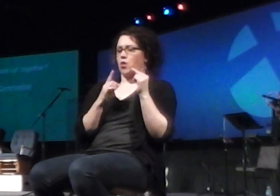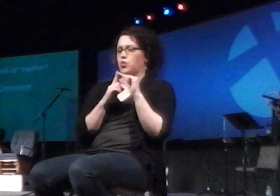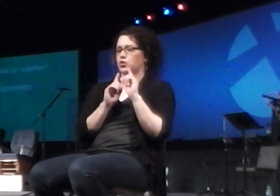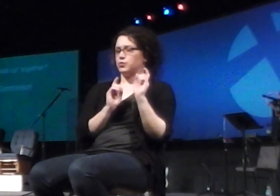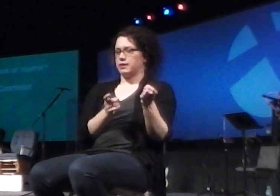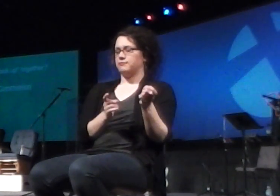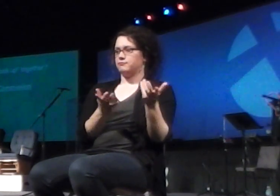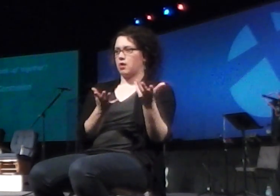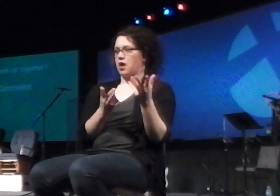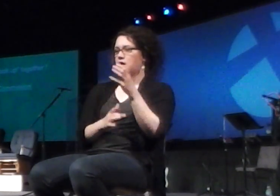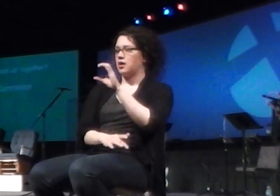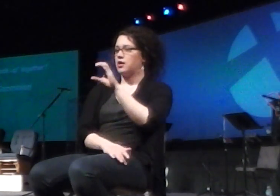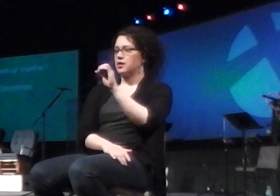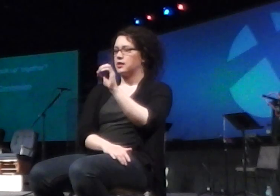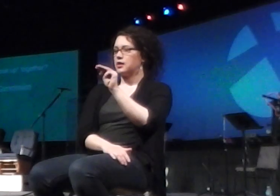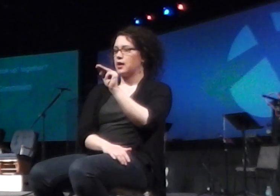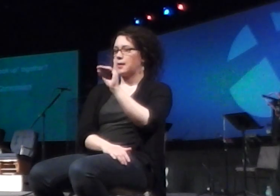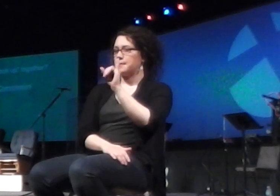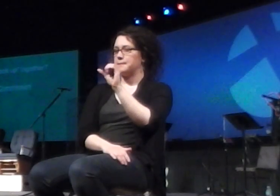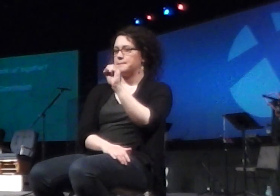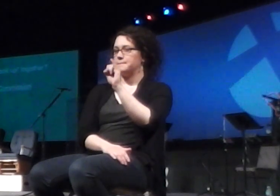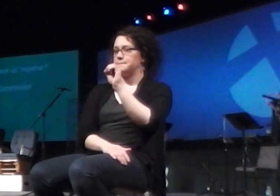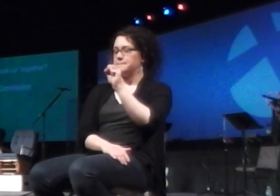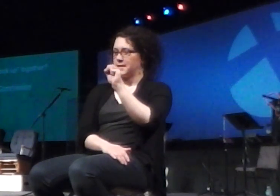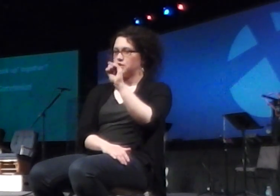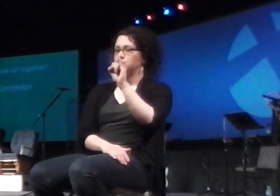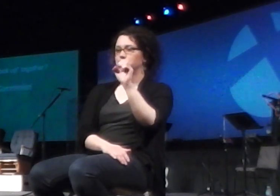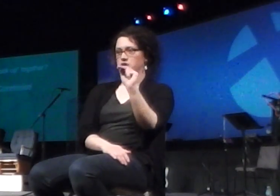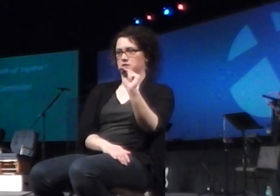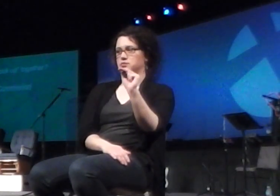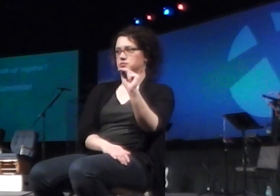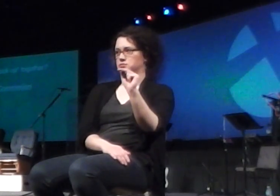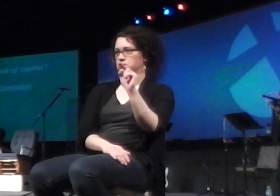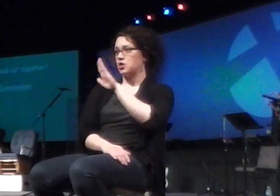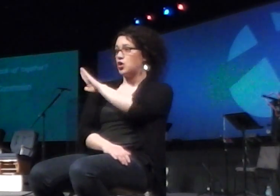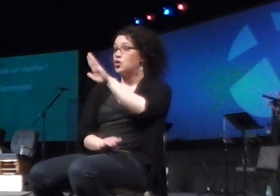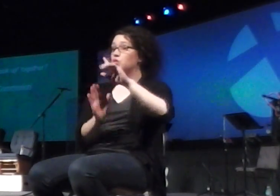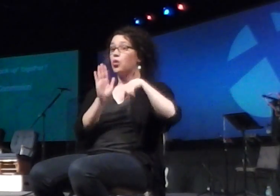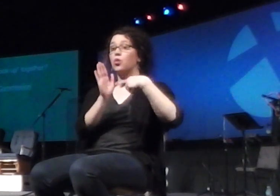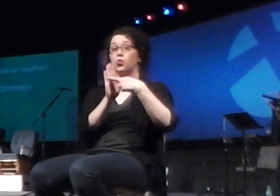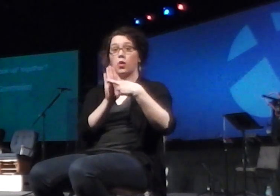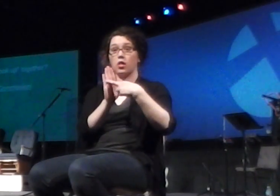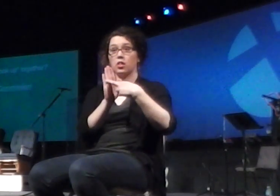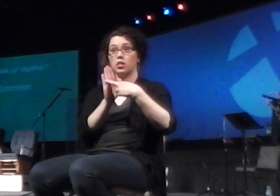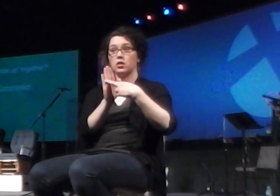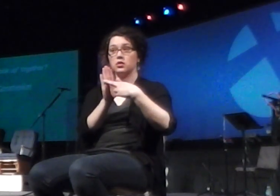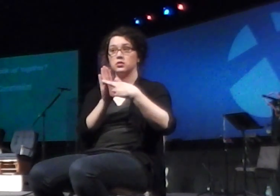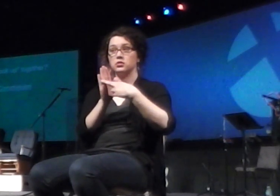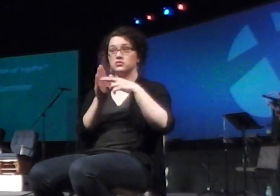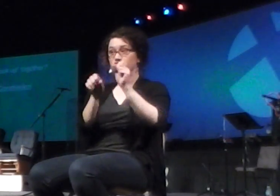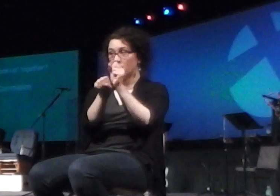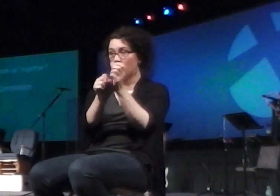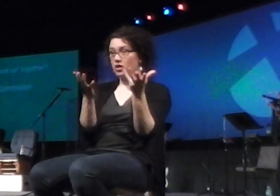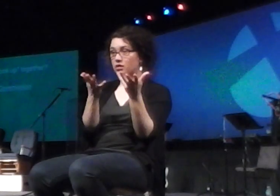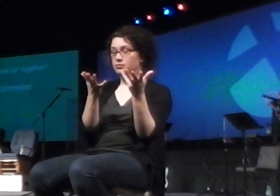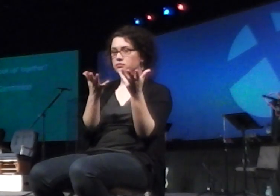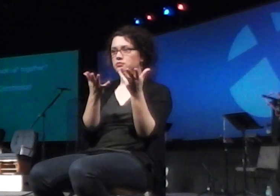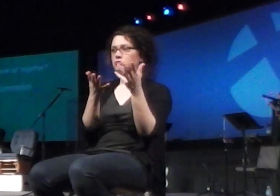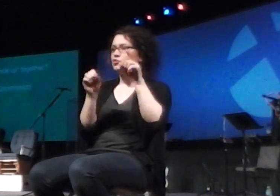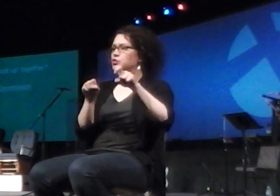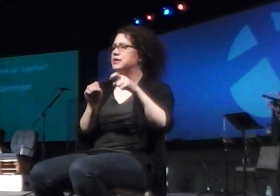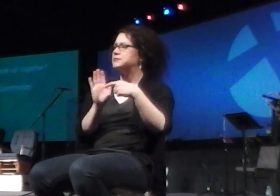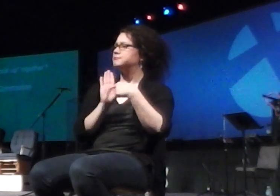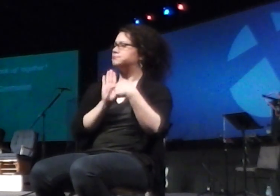you is the word commission. Your role, your job in the church is to be a voice of commissioning for the